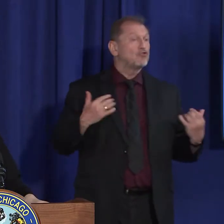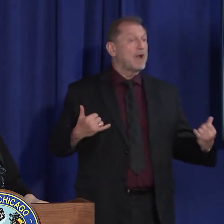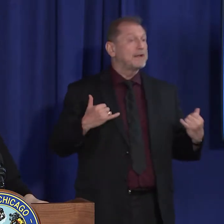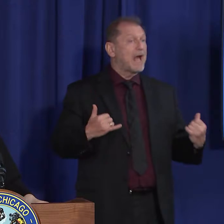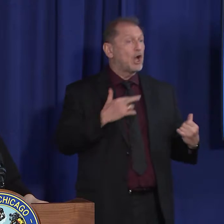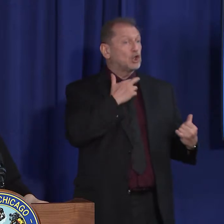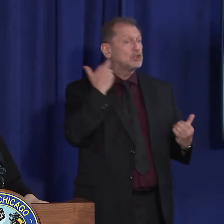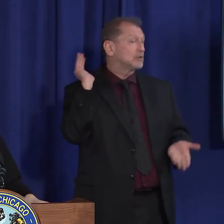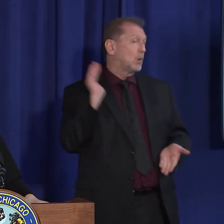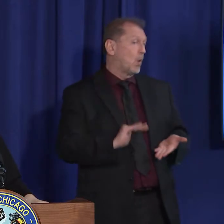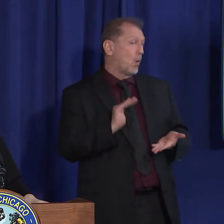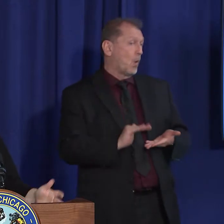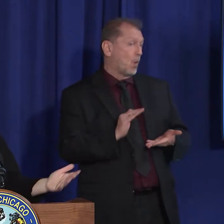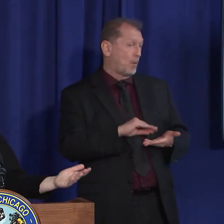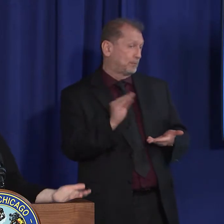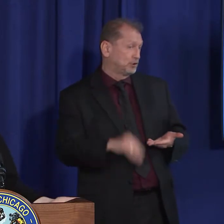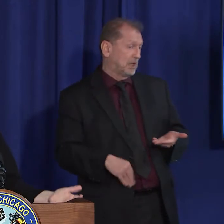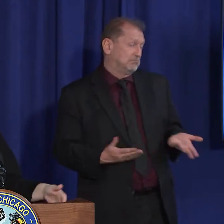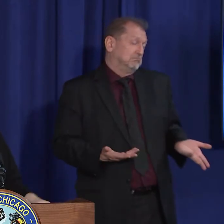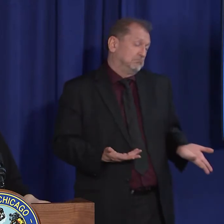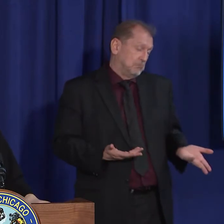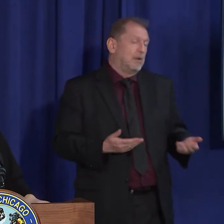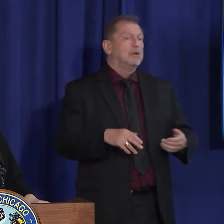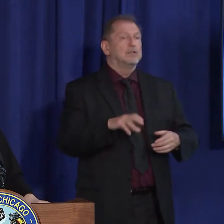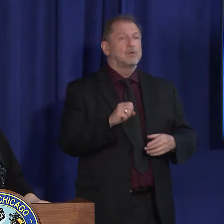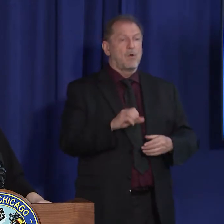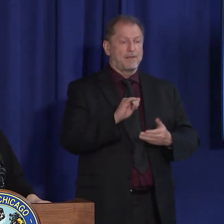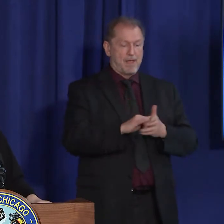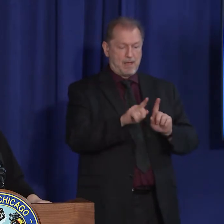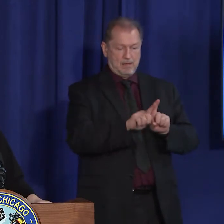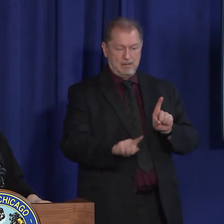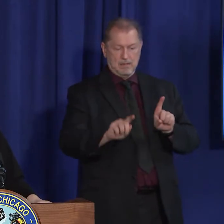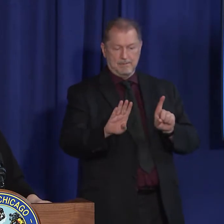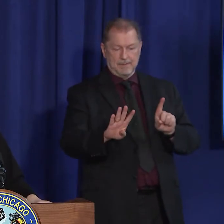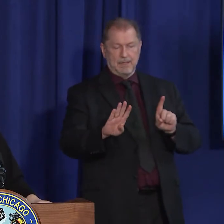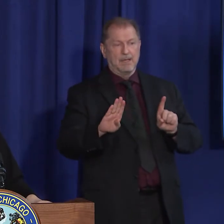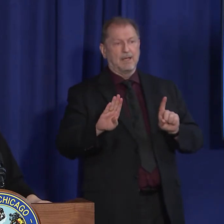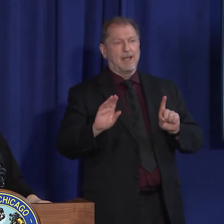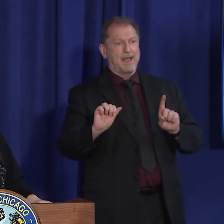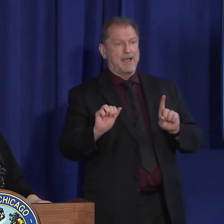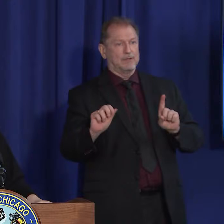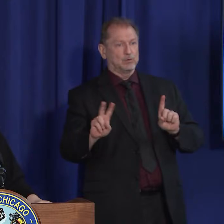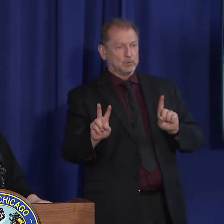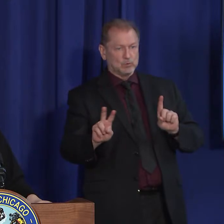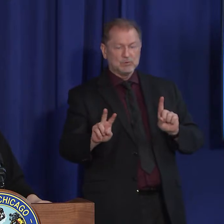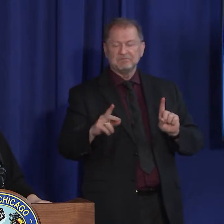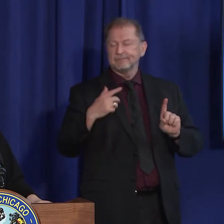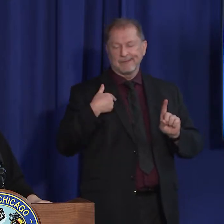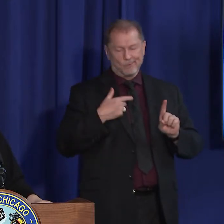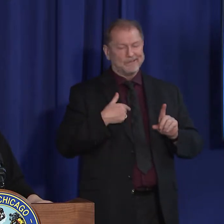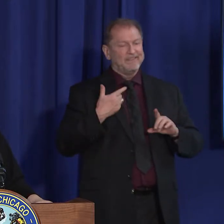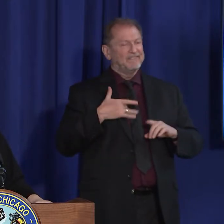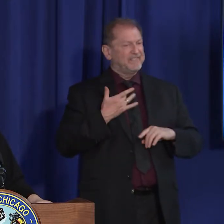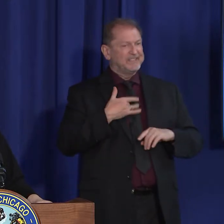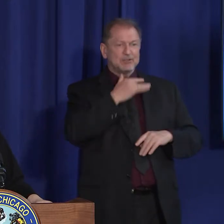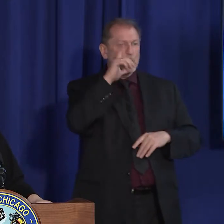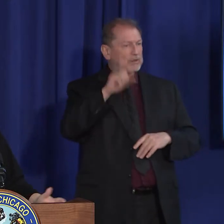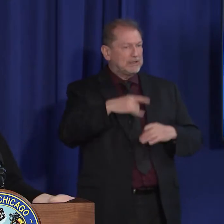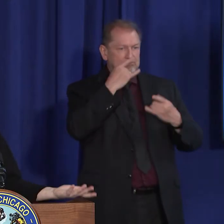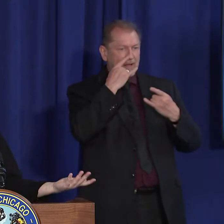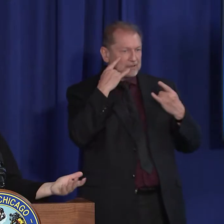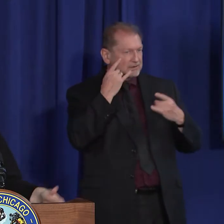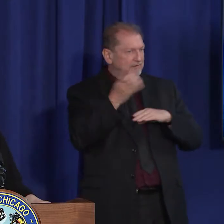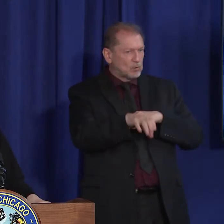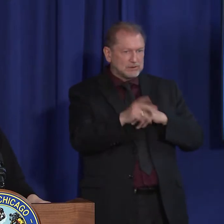in Chicago. And so right now, with the risk being at a point where we can lift these confidently, that's what we'll be doing.